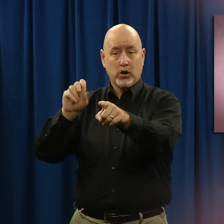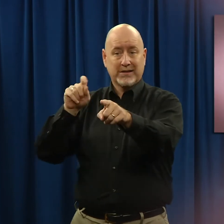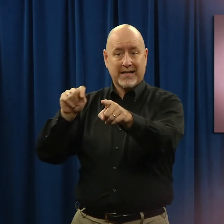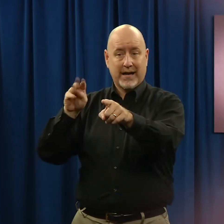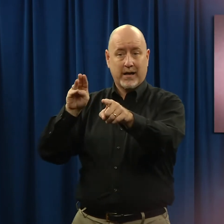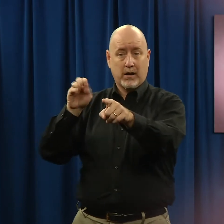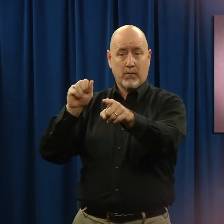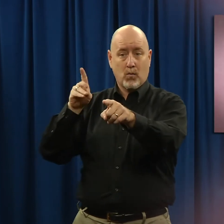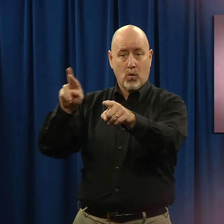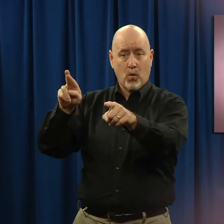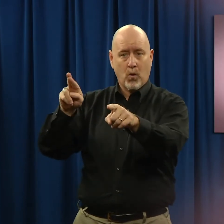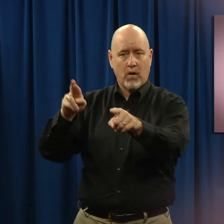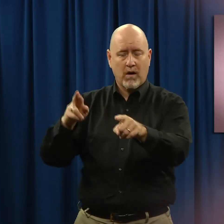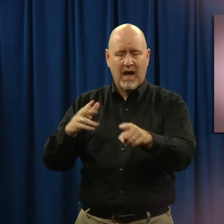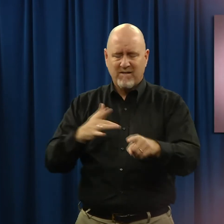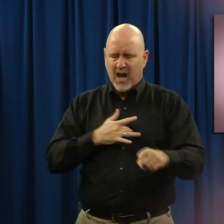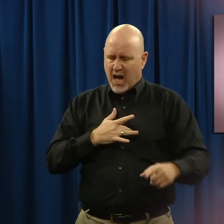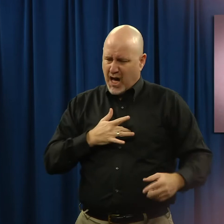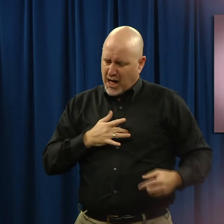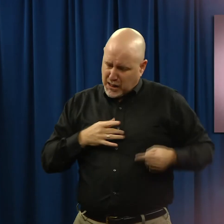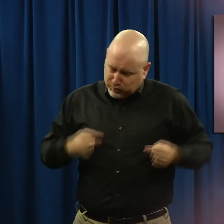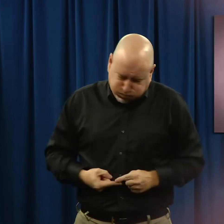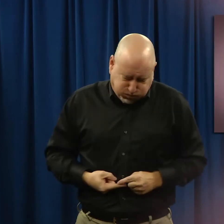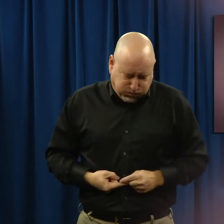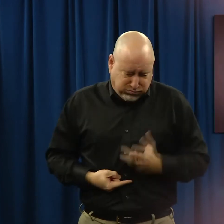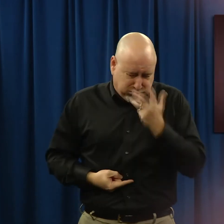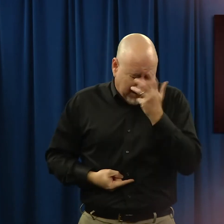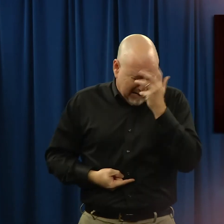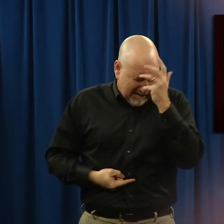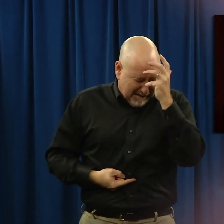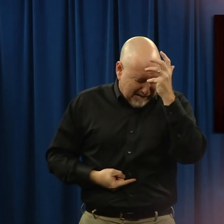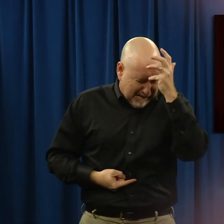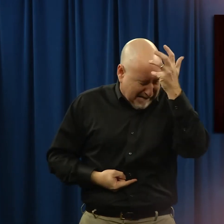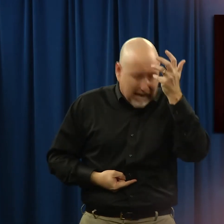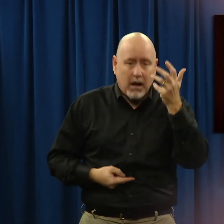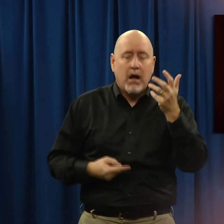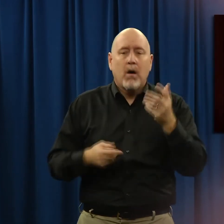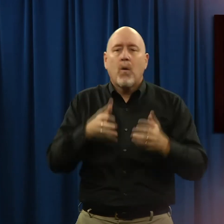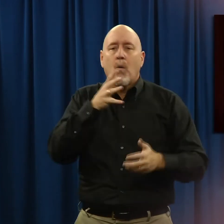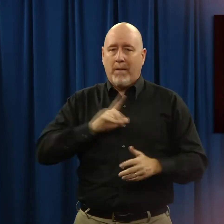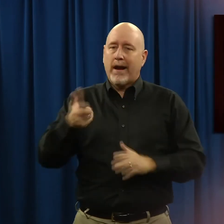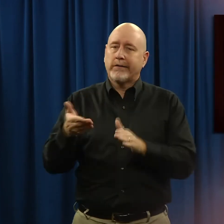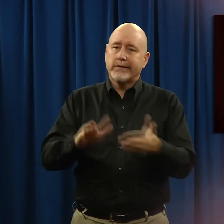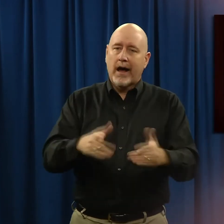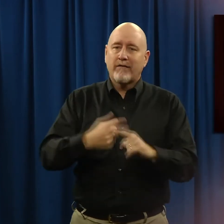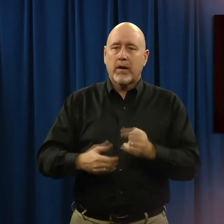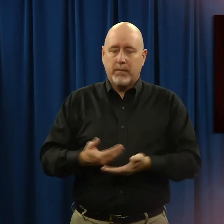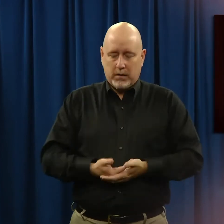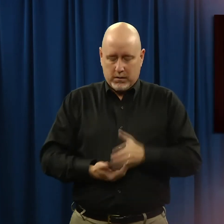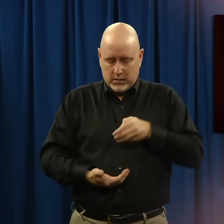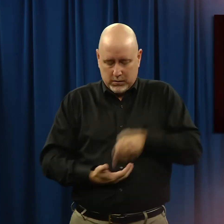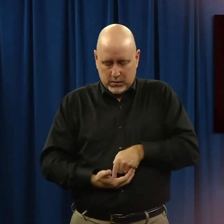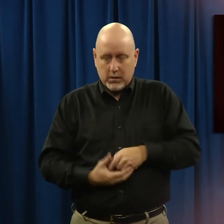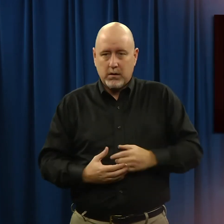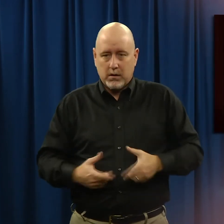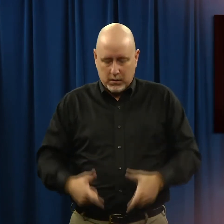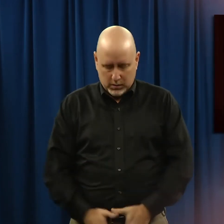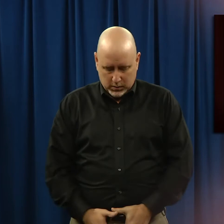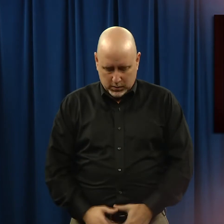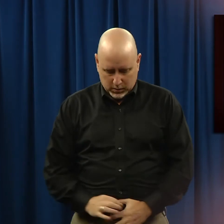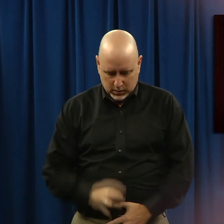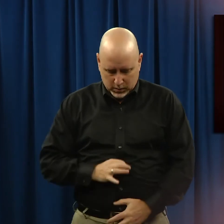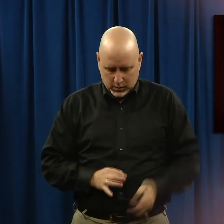gripping pain. It hurt so bad that I cried out. It just so happens that she later died of cervical cancer, which women